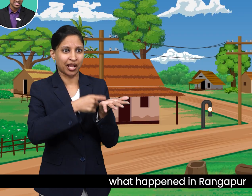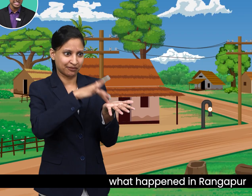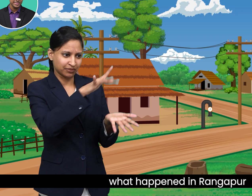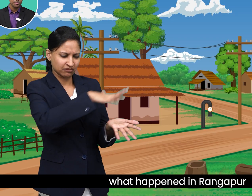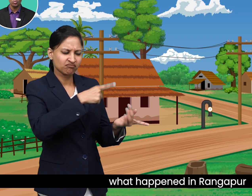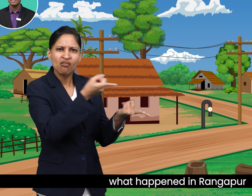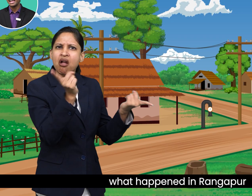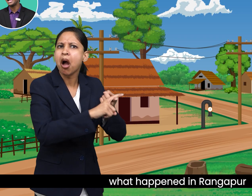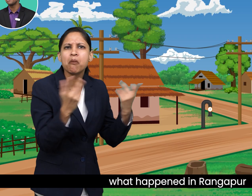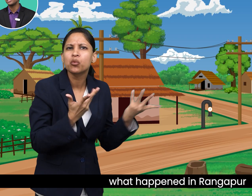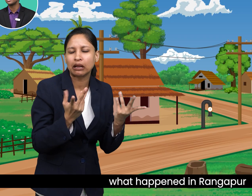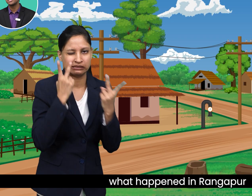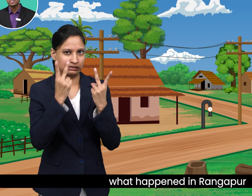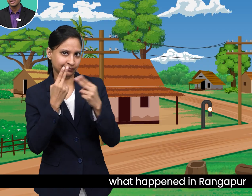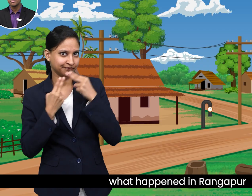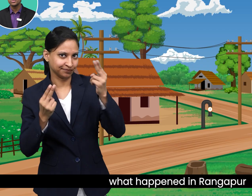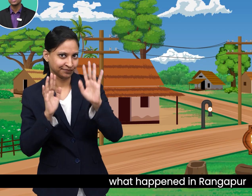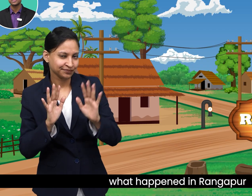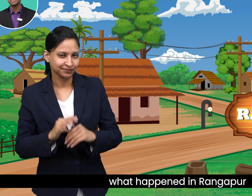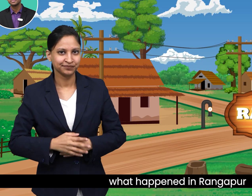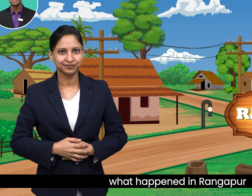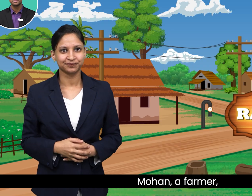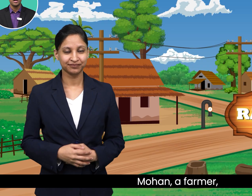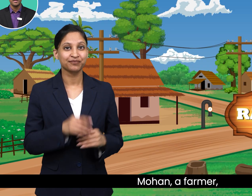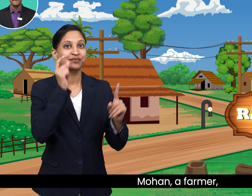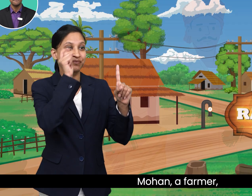Let us see what happened in Rangapur.